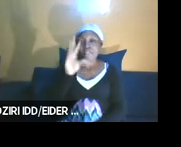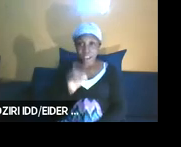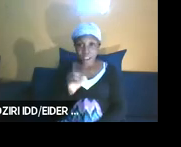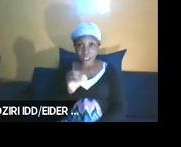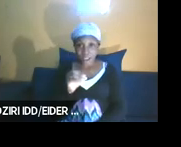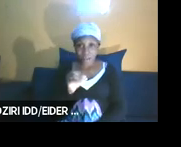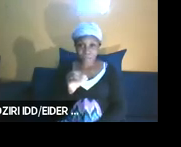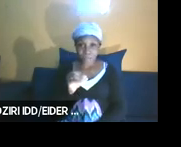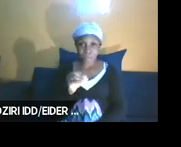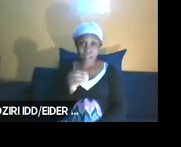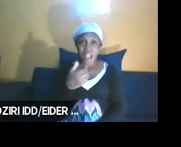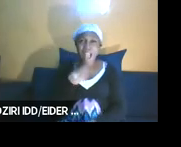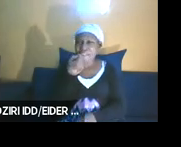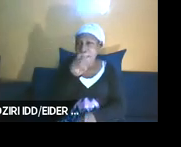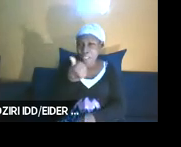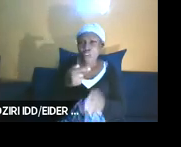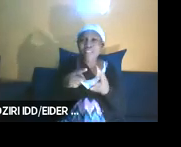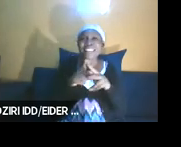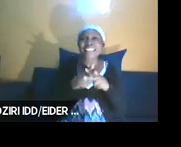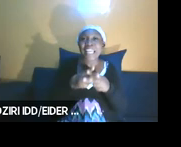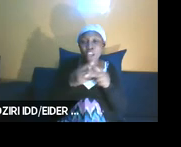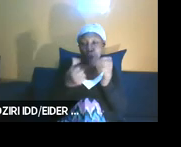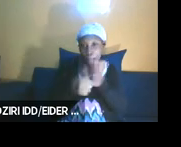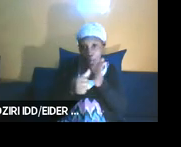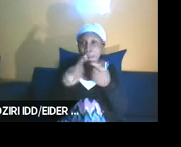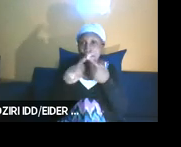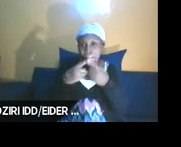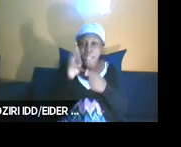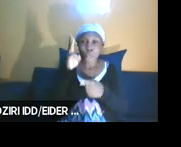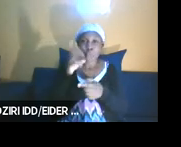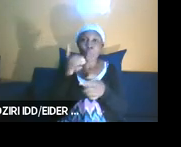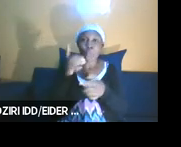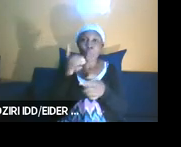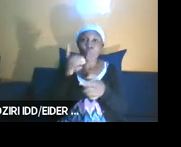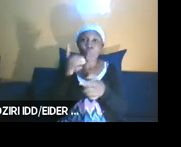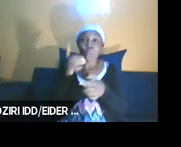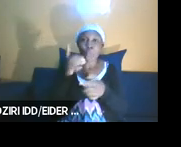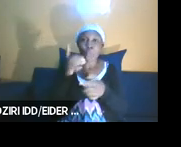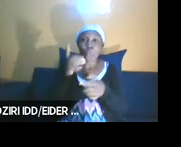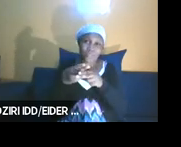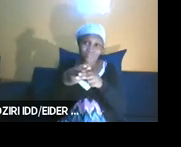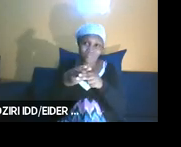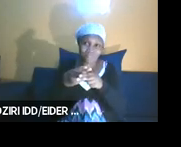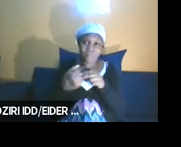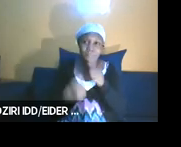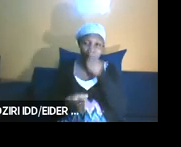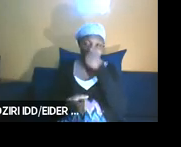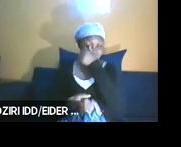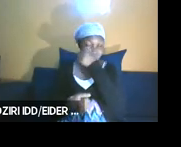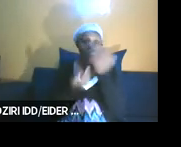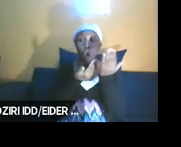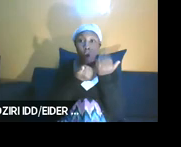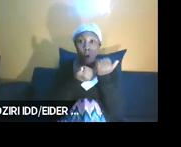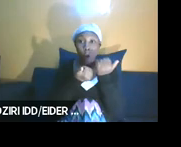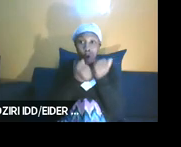technical issues, but hopefully she'll be able to join us in a minute or two or during the, so you'll hopefully see more of